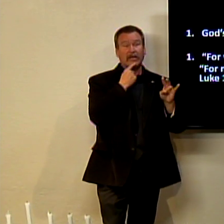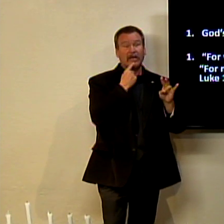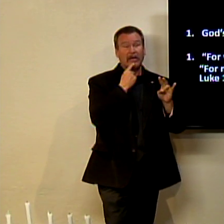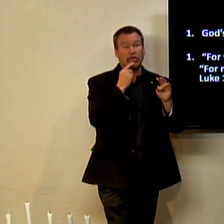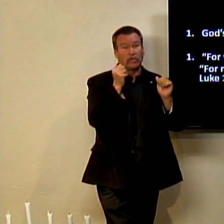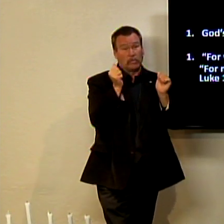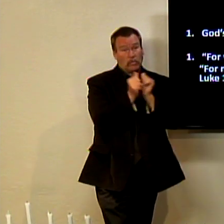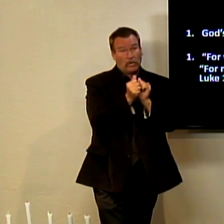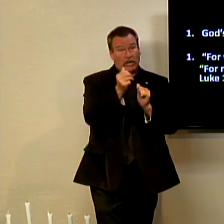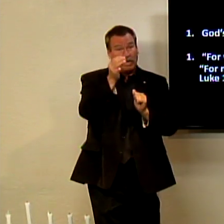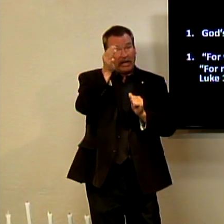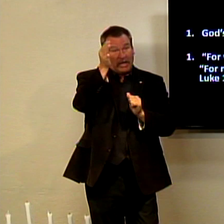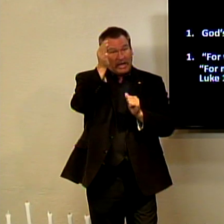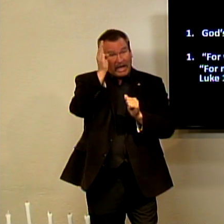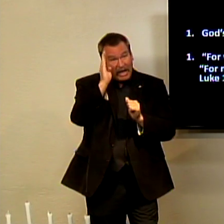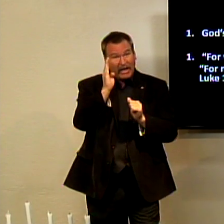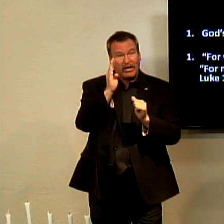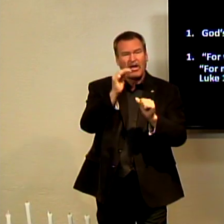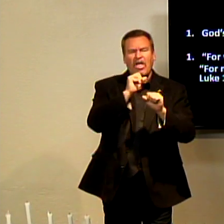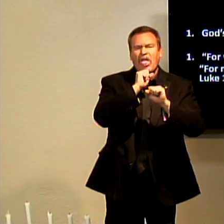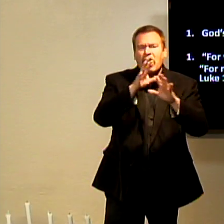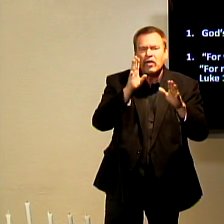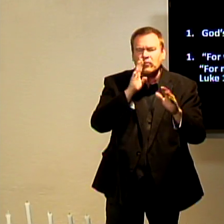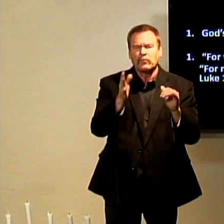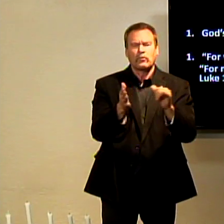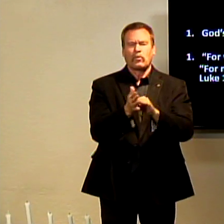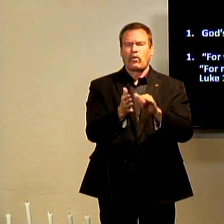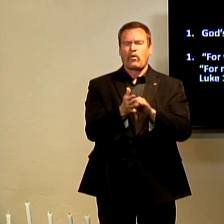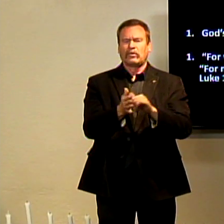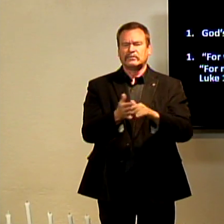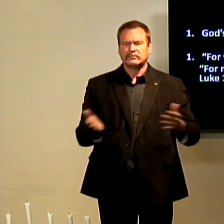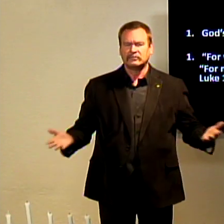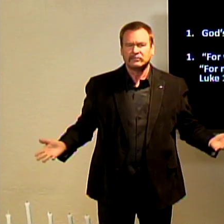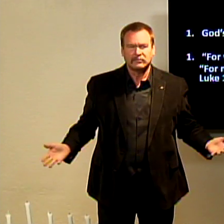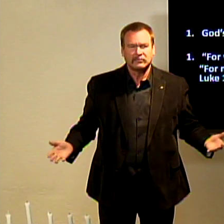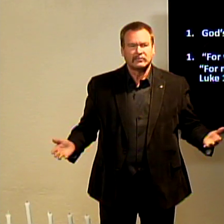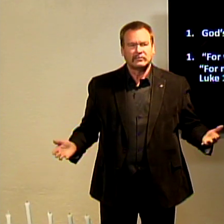We see in Luke chapter 1, verse 7, it says, for with God nothing shall be impossible.